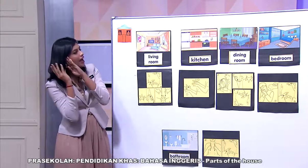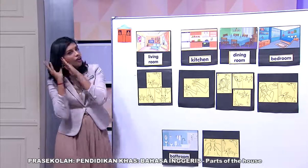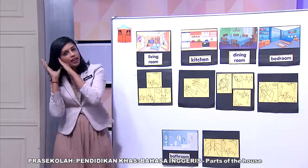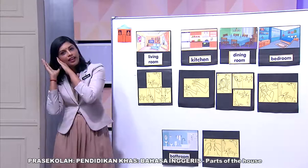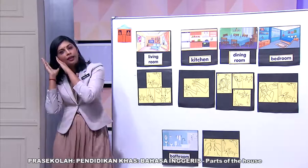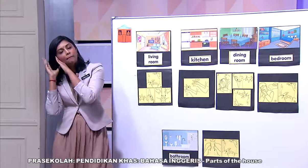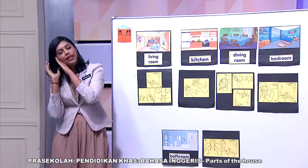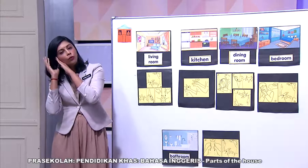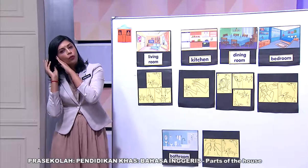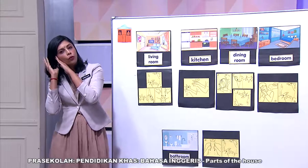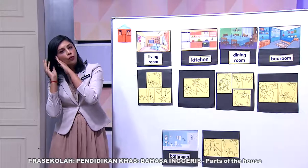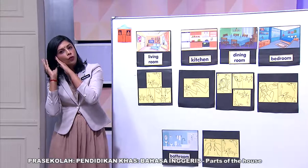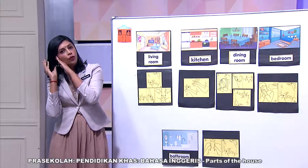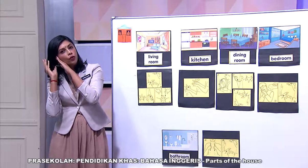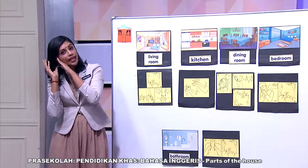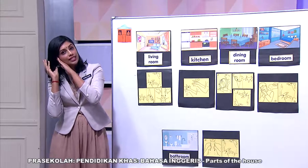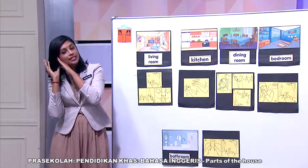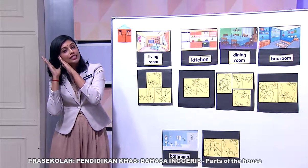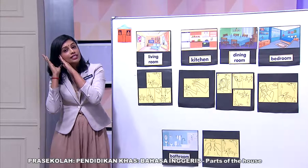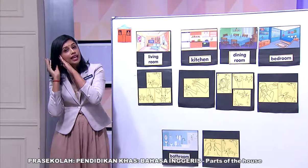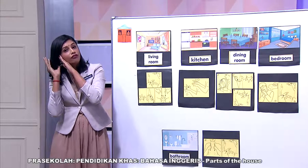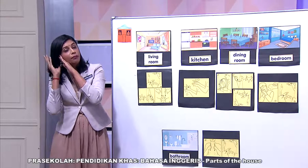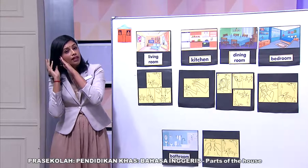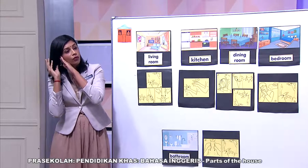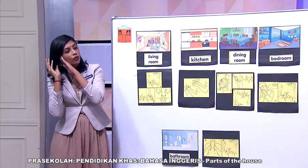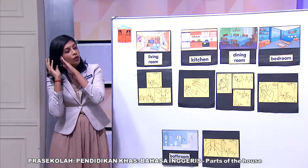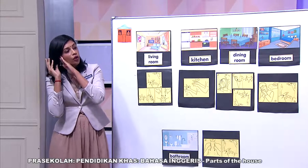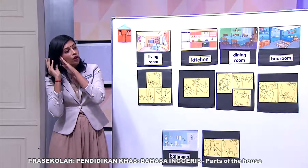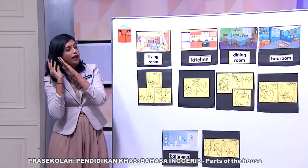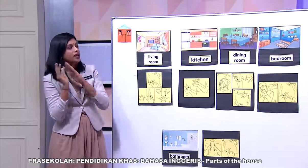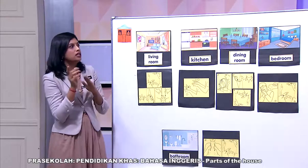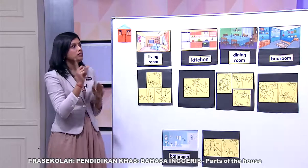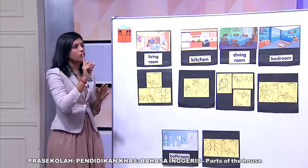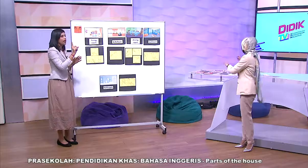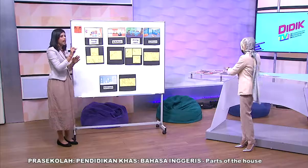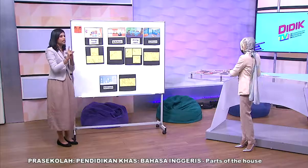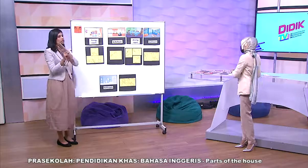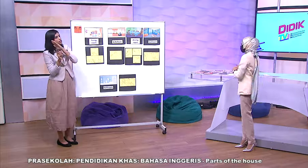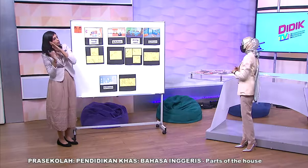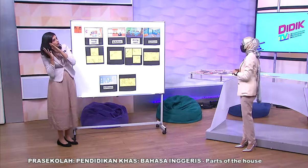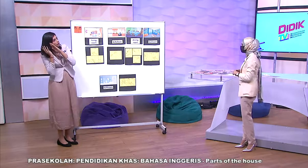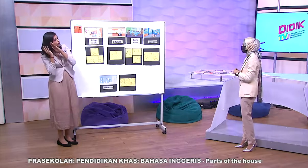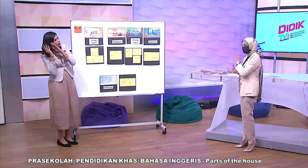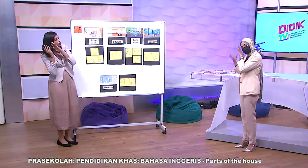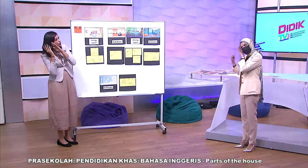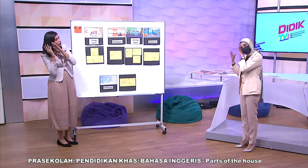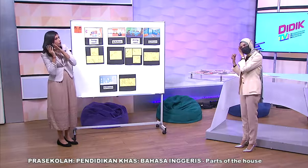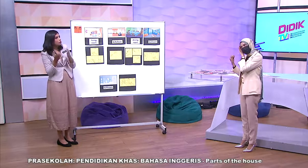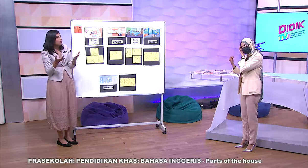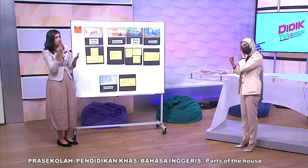Okay. Pillow. Pillow. Yes, this is a sign for pillow. Mm-hmm. All right. So where does pillow, where you can